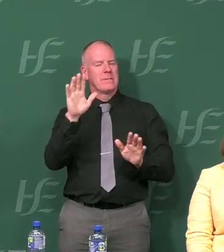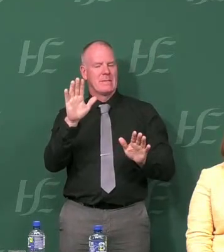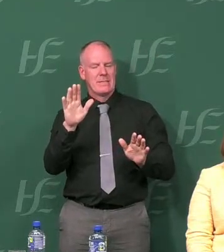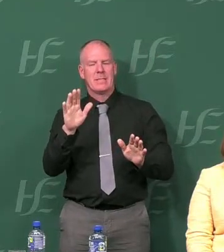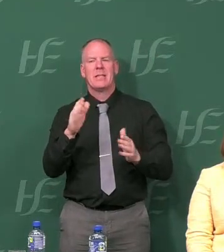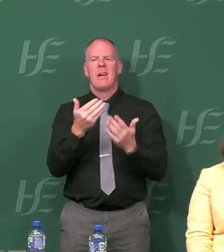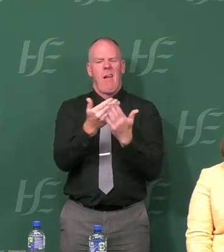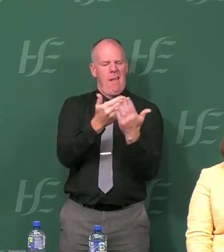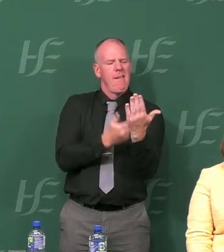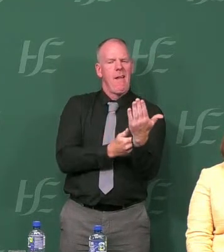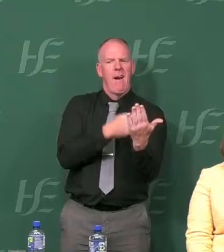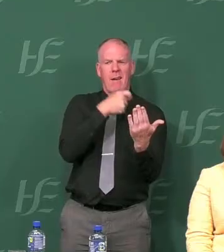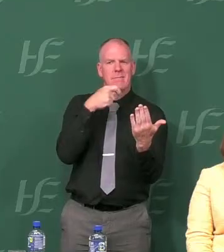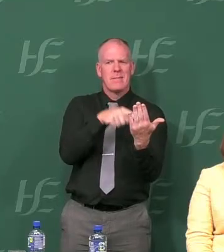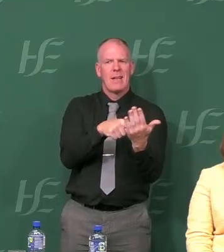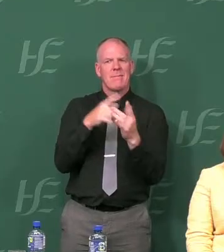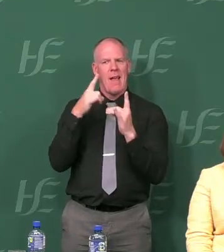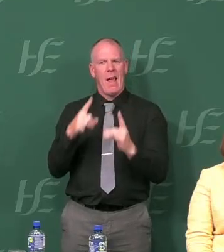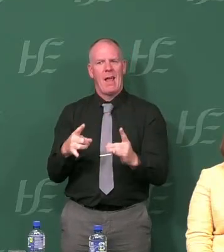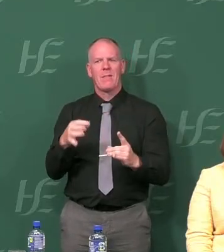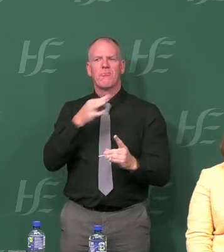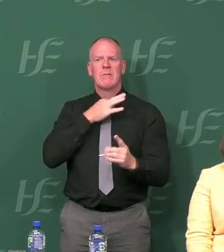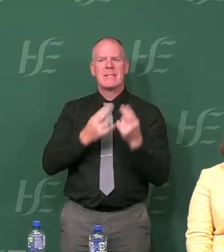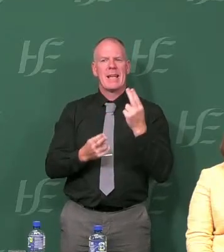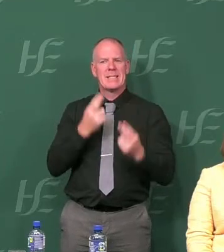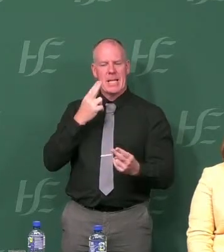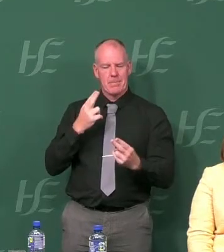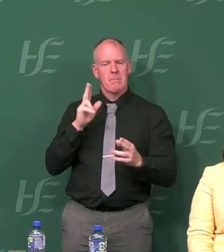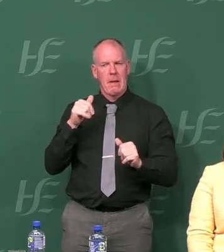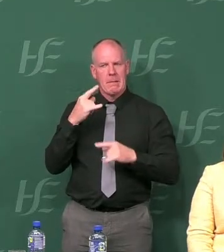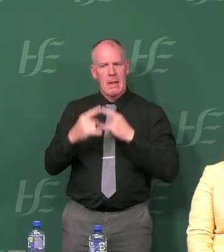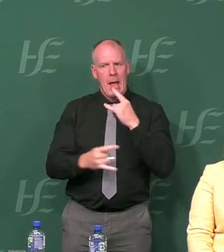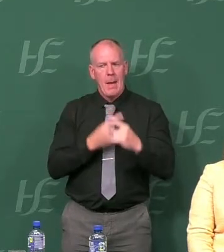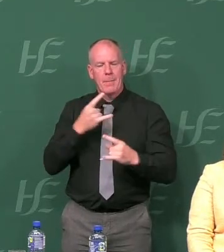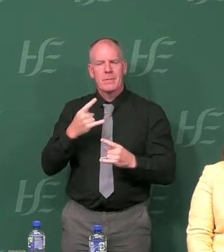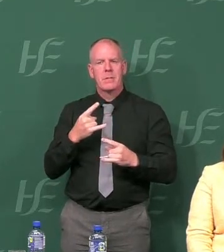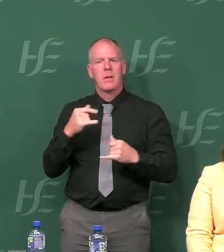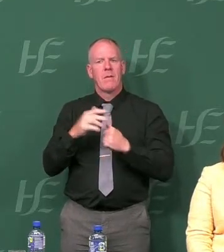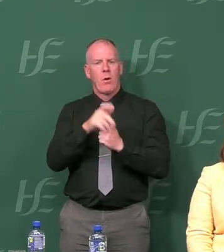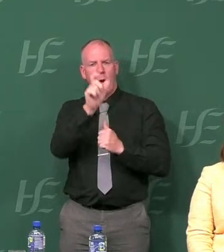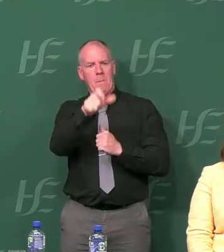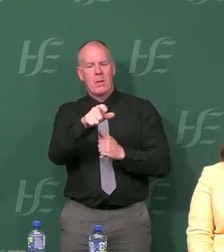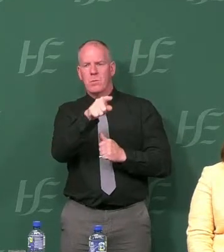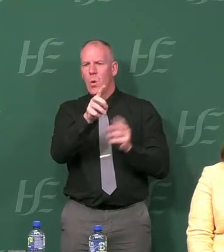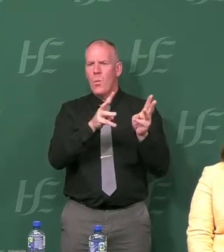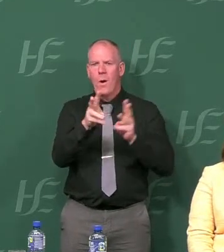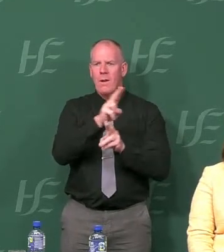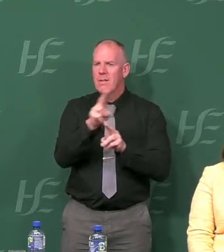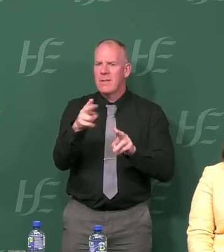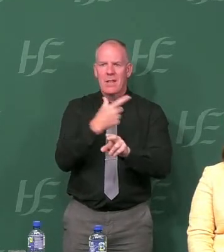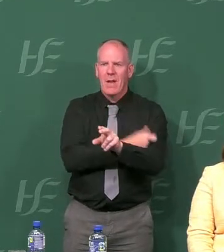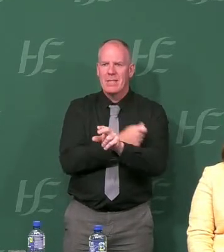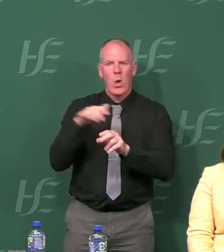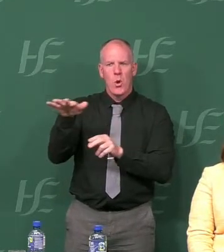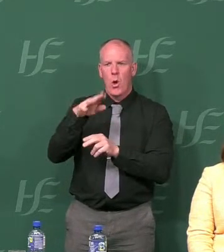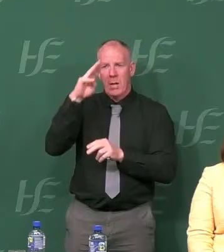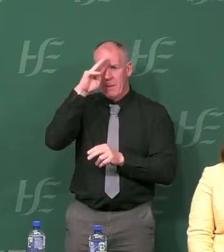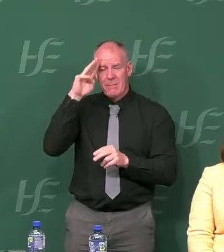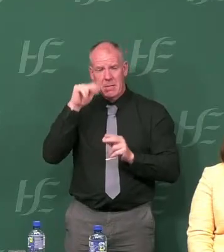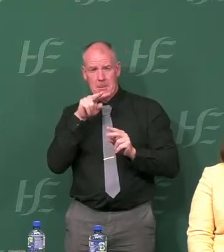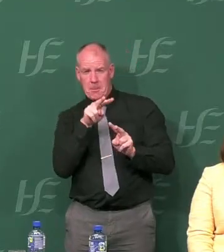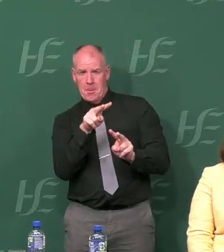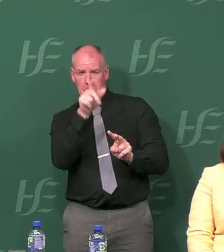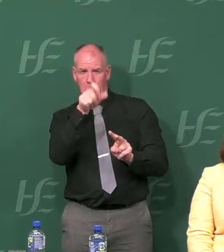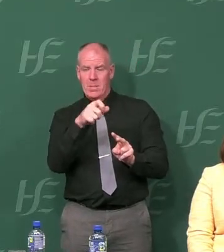does facilitate health risk assessment to be done on areas of a person isn't vaccinated. Local management can do risk